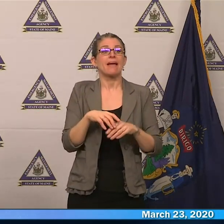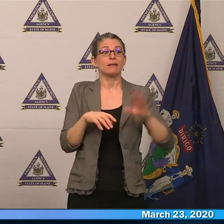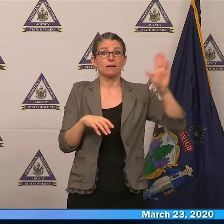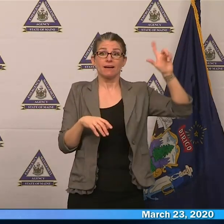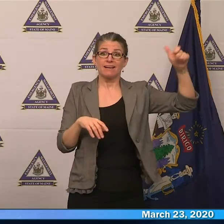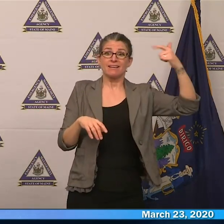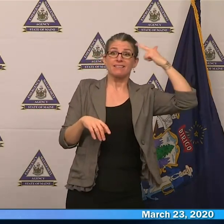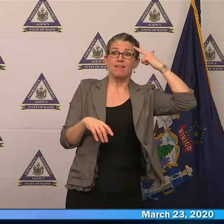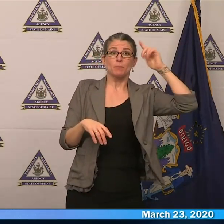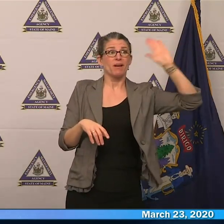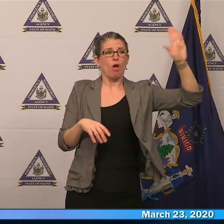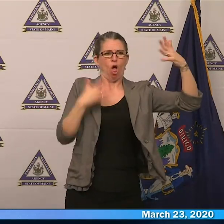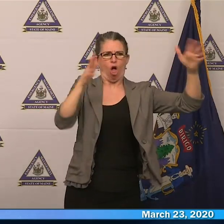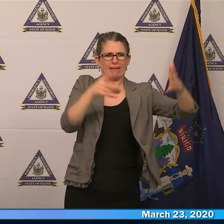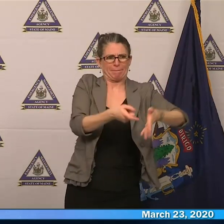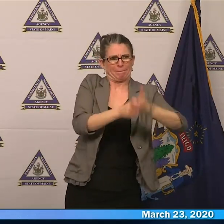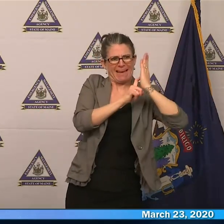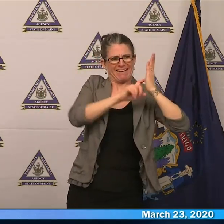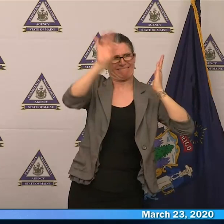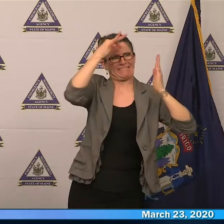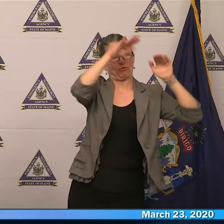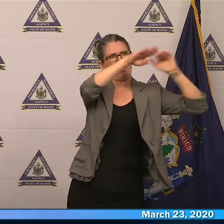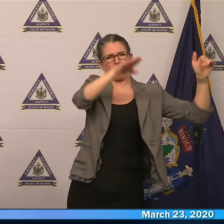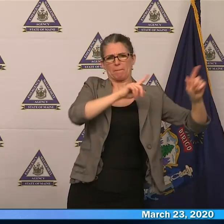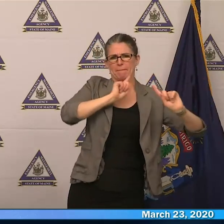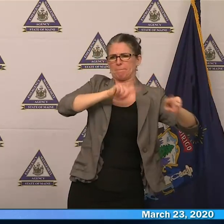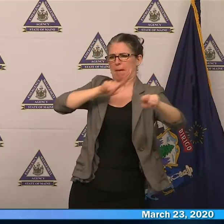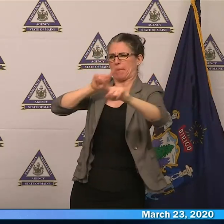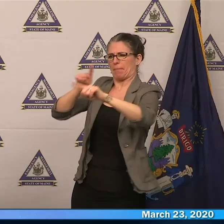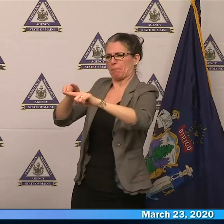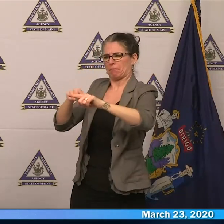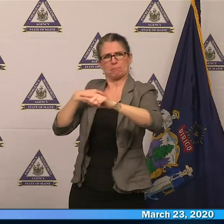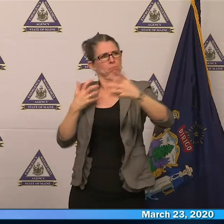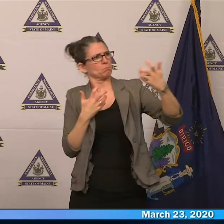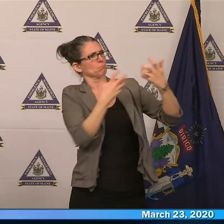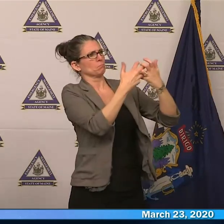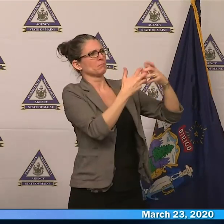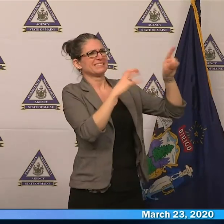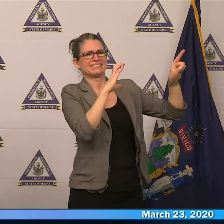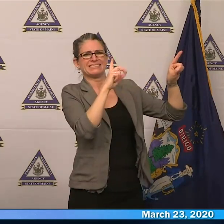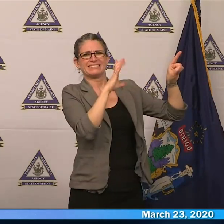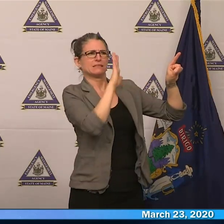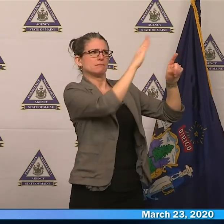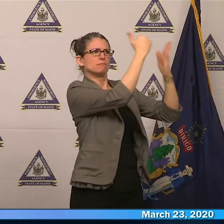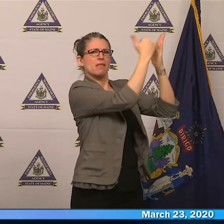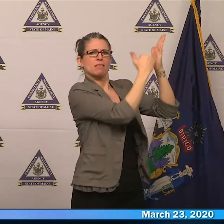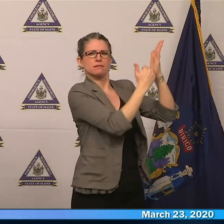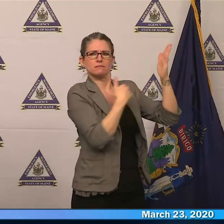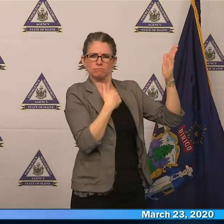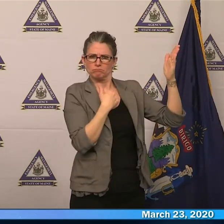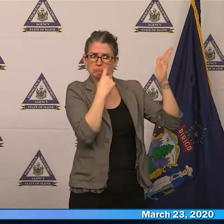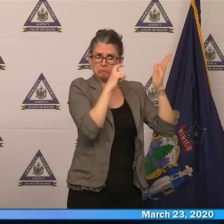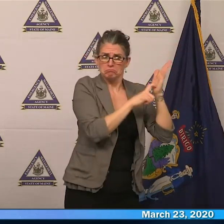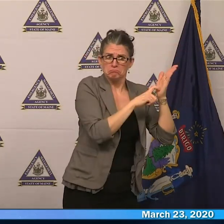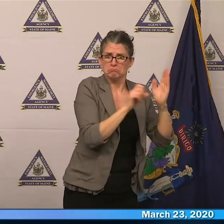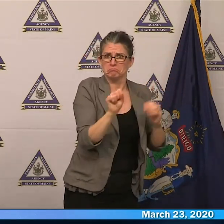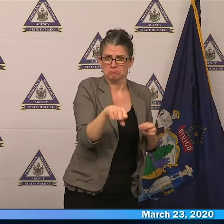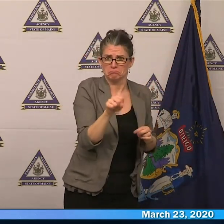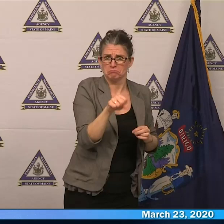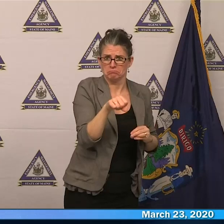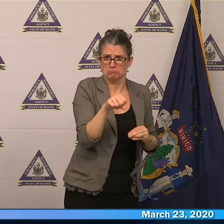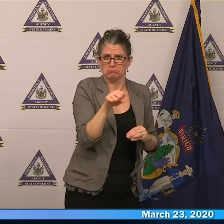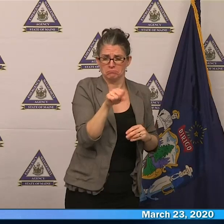this discussion having done nothing. We come to the discussion having done a substantial amount, in many cases, more than what other states have